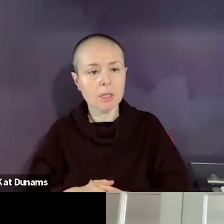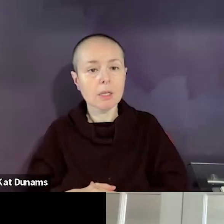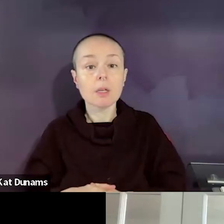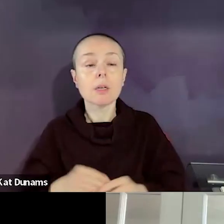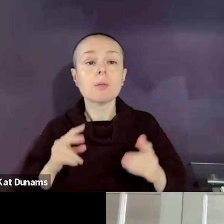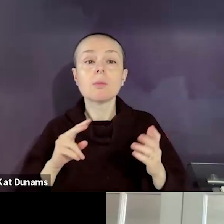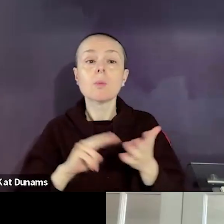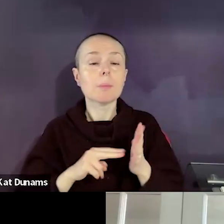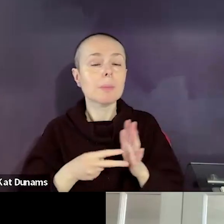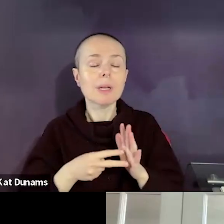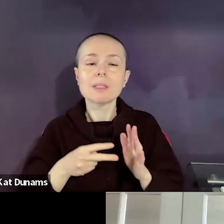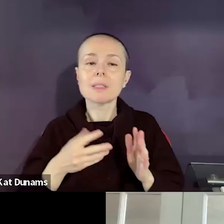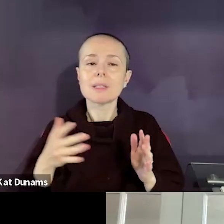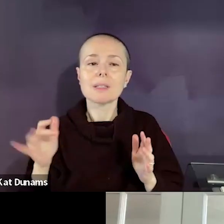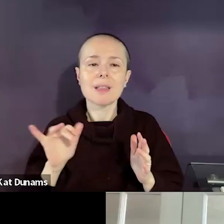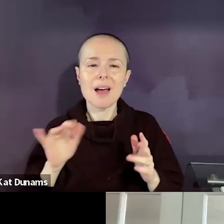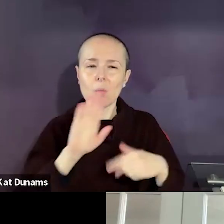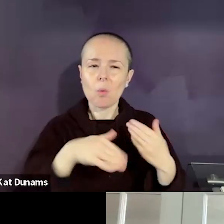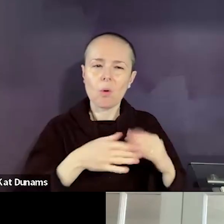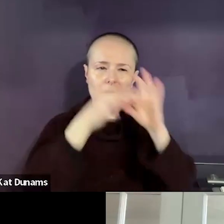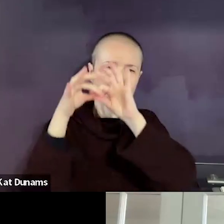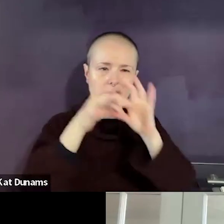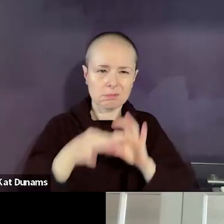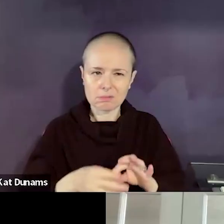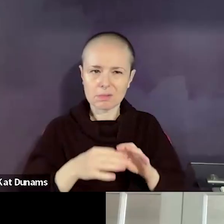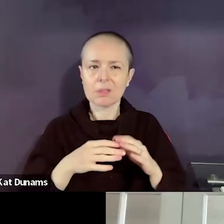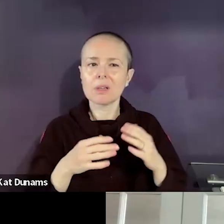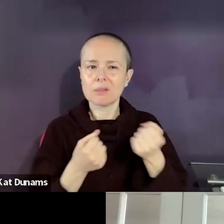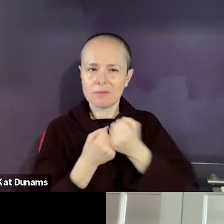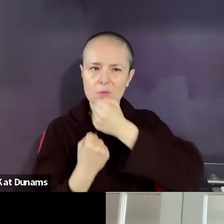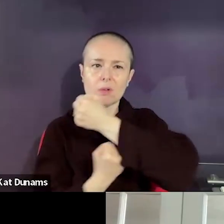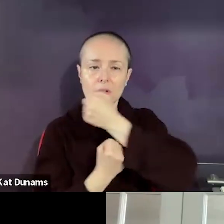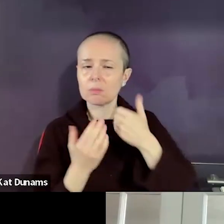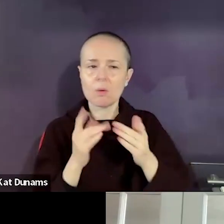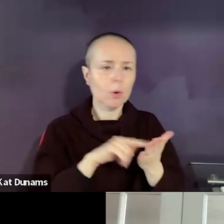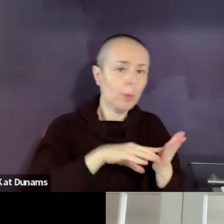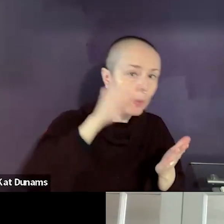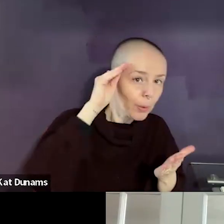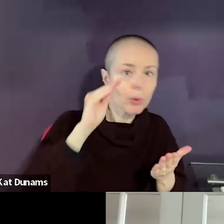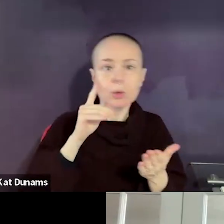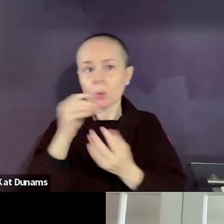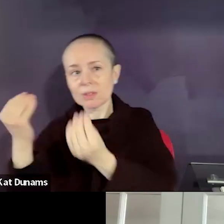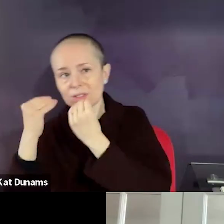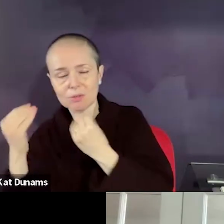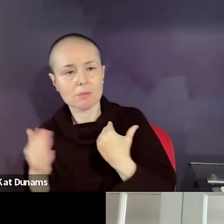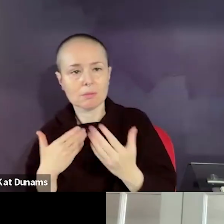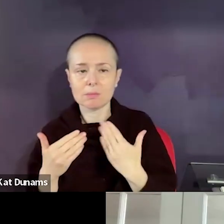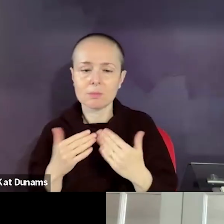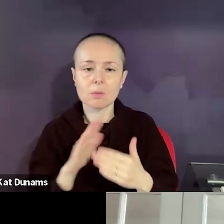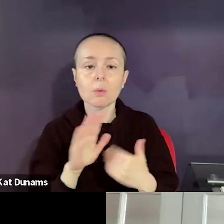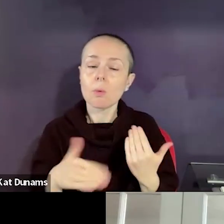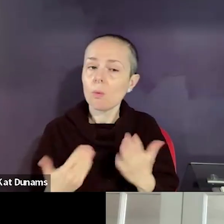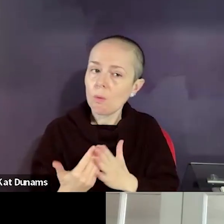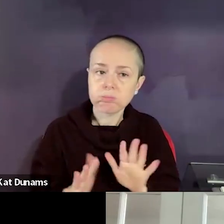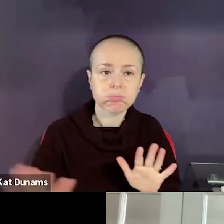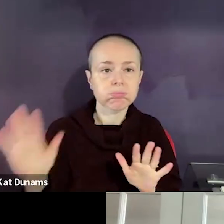the strings. This is the string that ties all of us together, regardless of where you learned, regardless of who you learned from. All Bharatanatyam dancers across